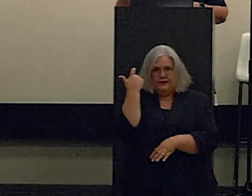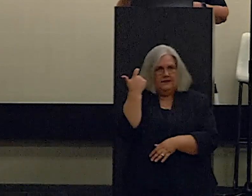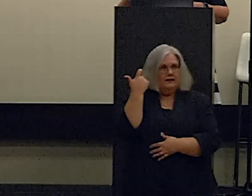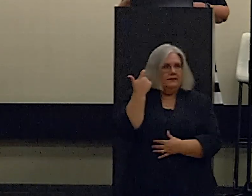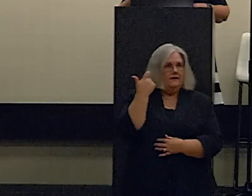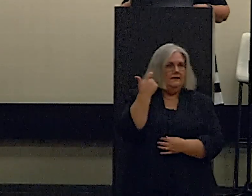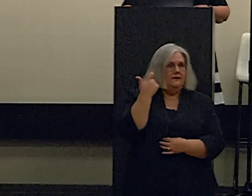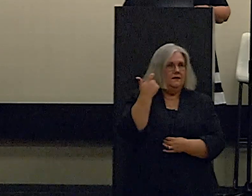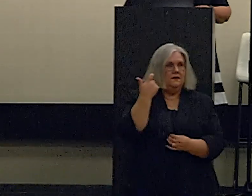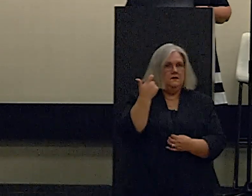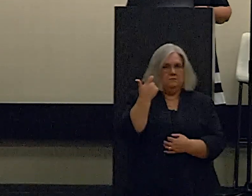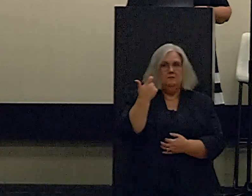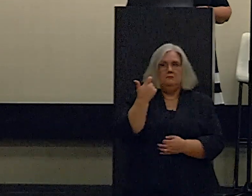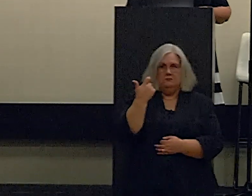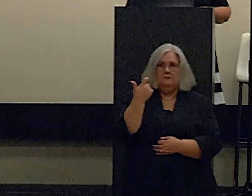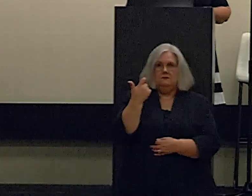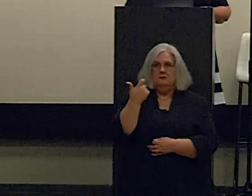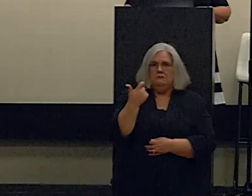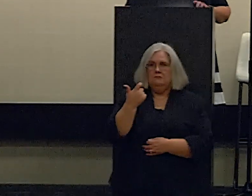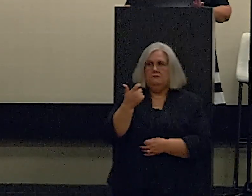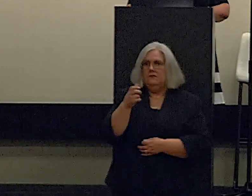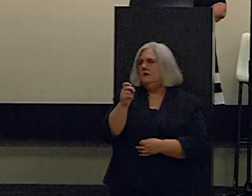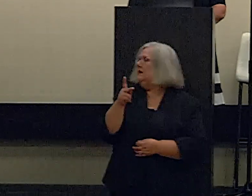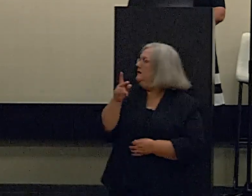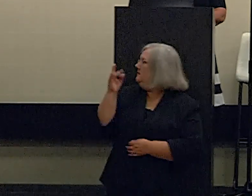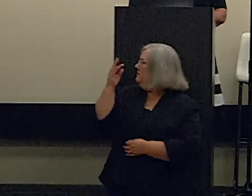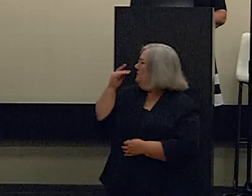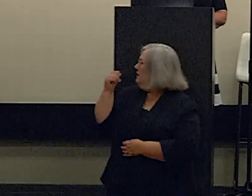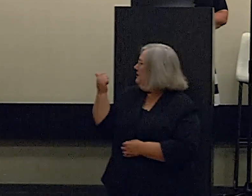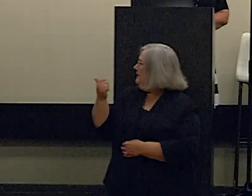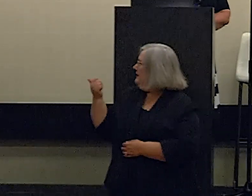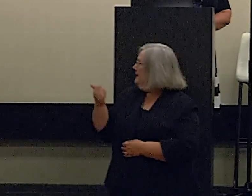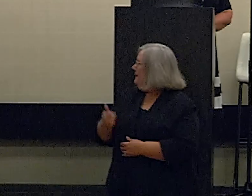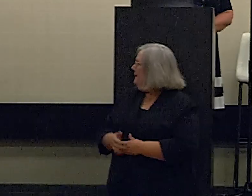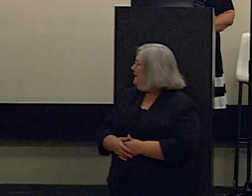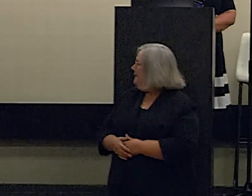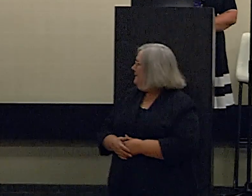Okay, yeah. All right, now let's think about this individual.